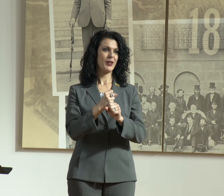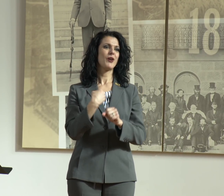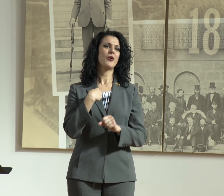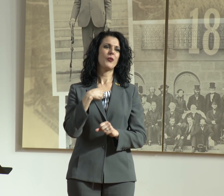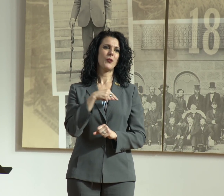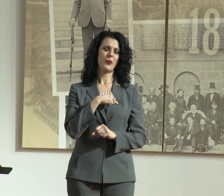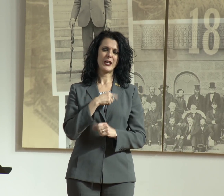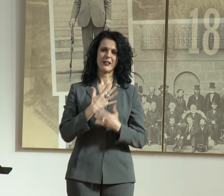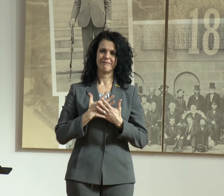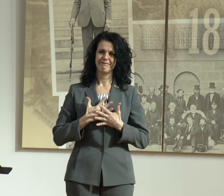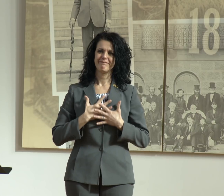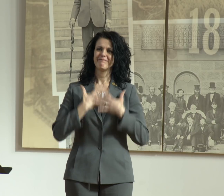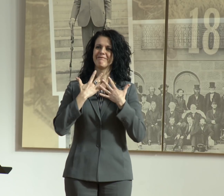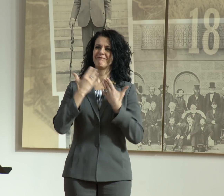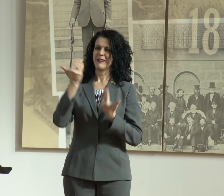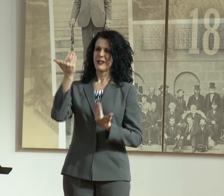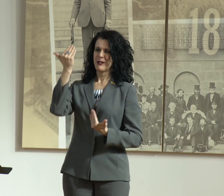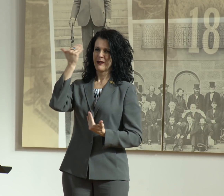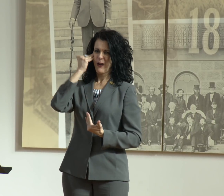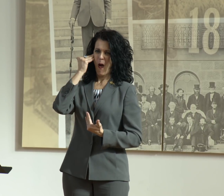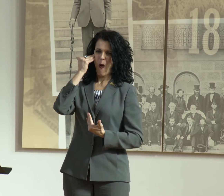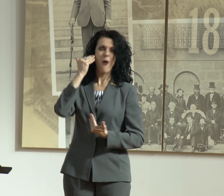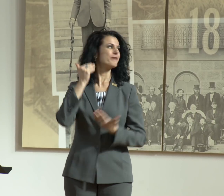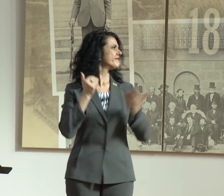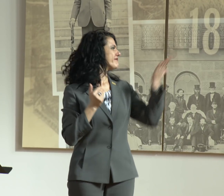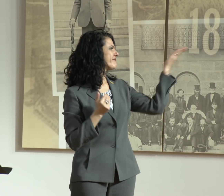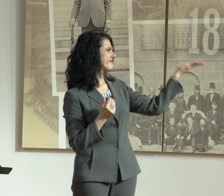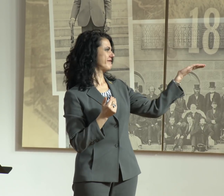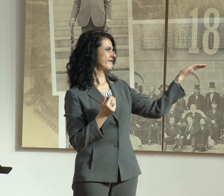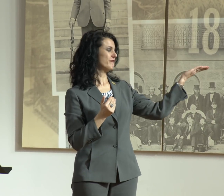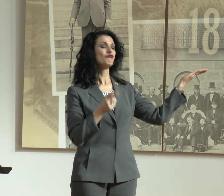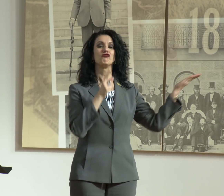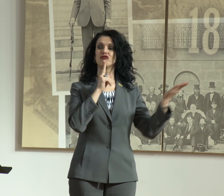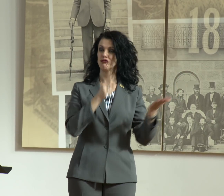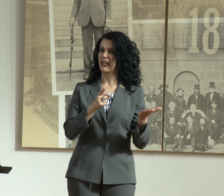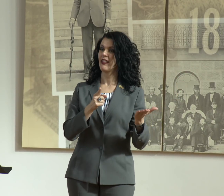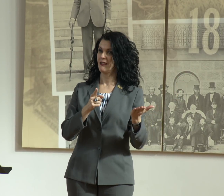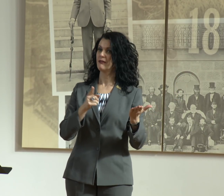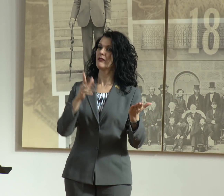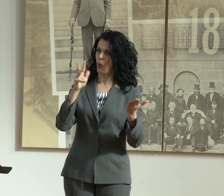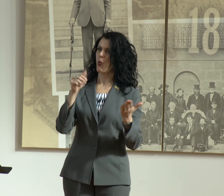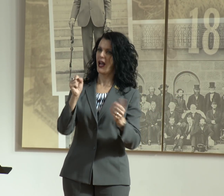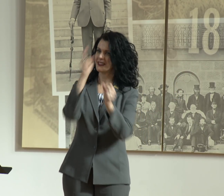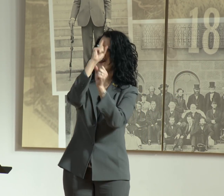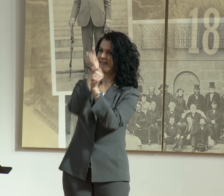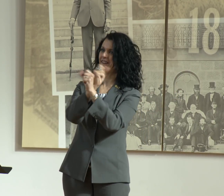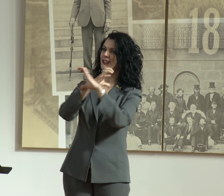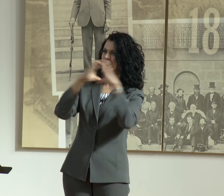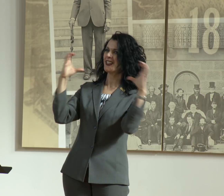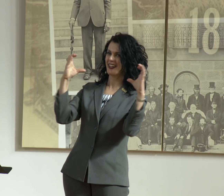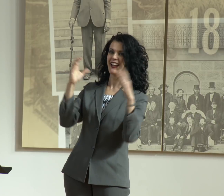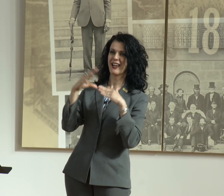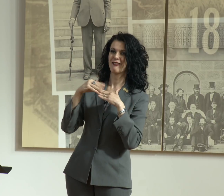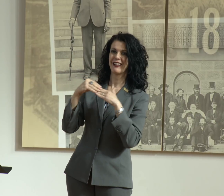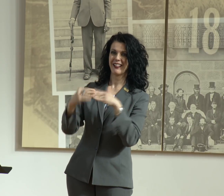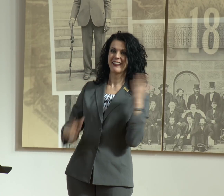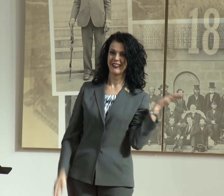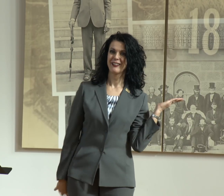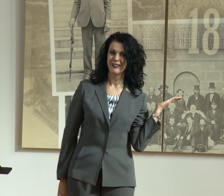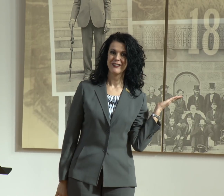With that, we come to a close. We are inspired by the man we knew, Bernard Bragg, who was